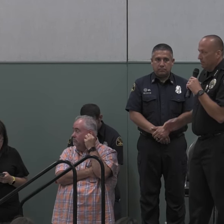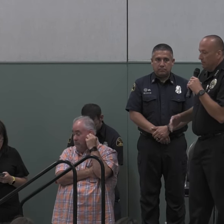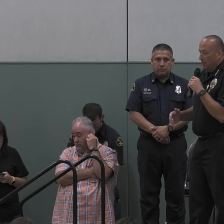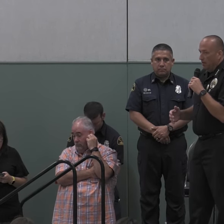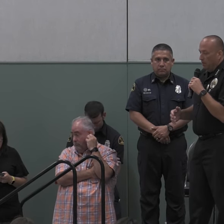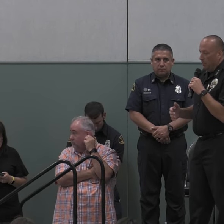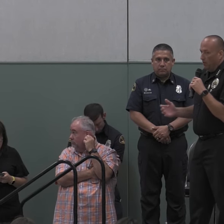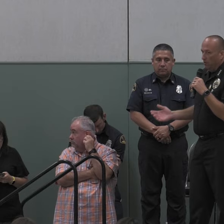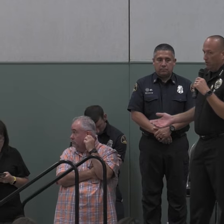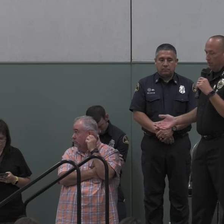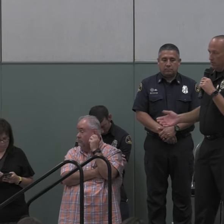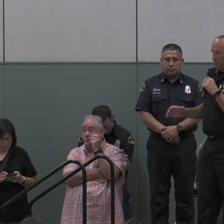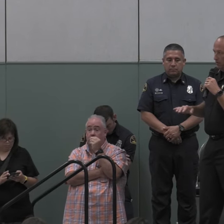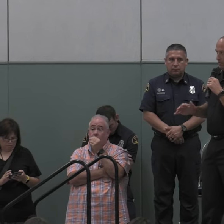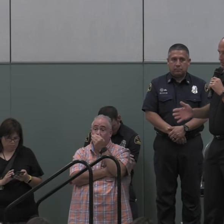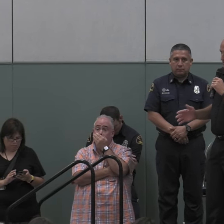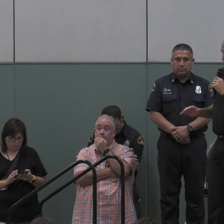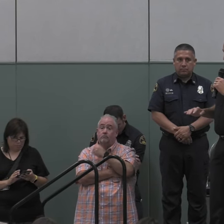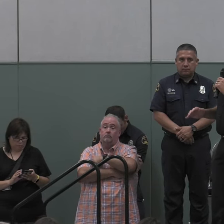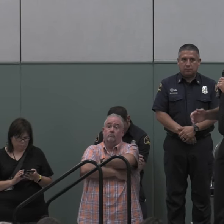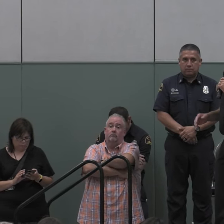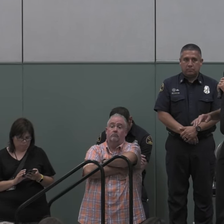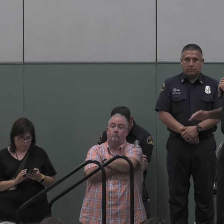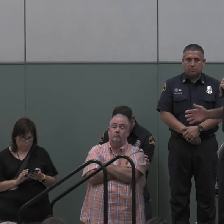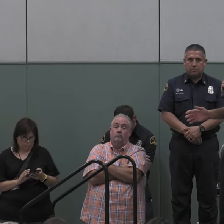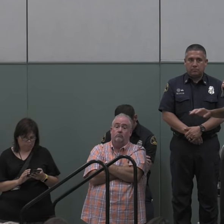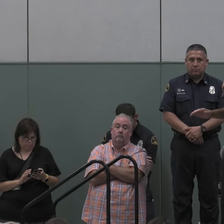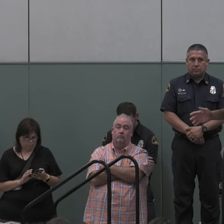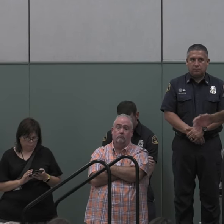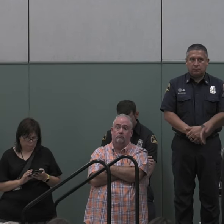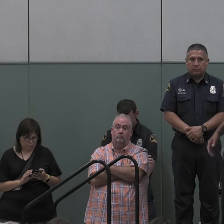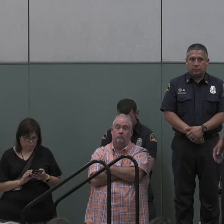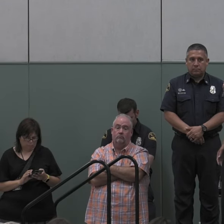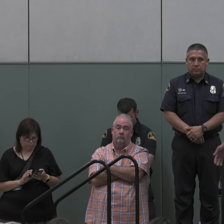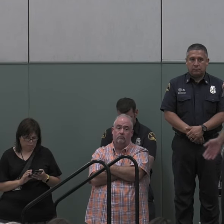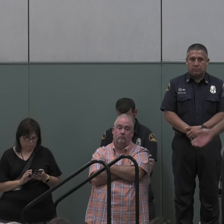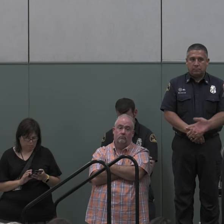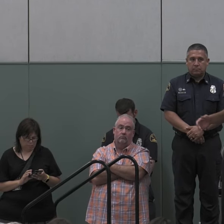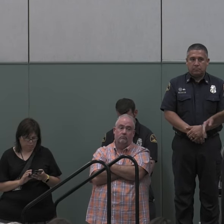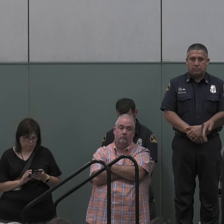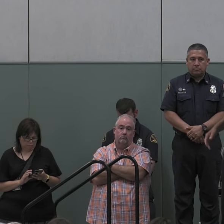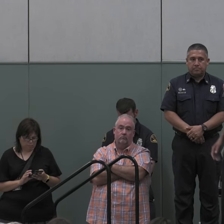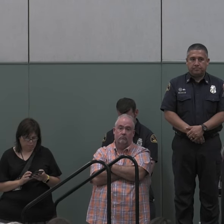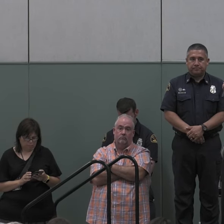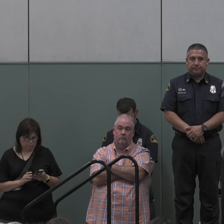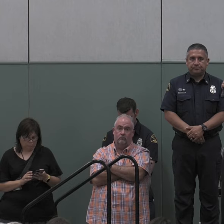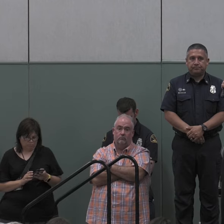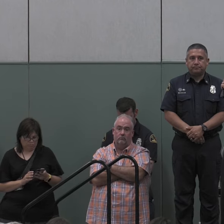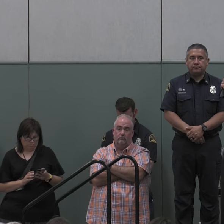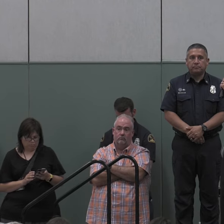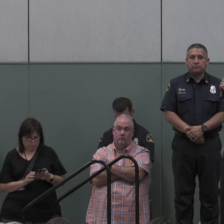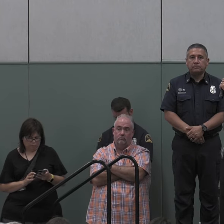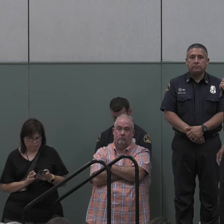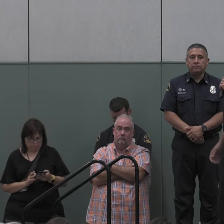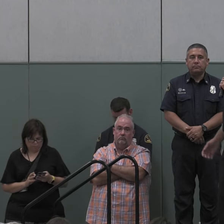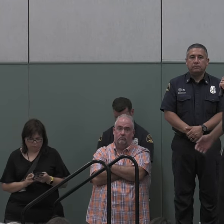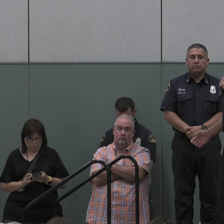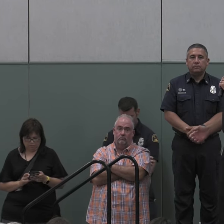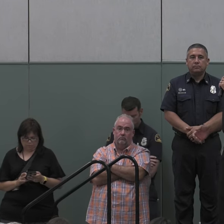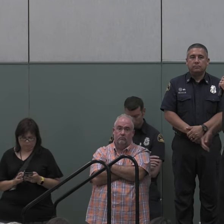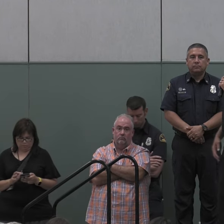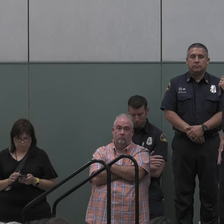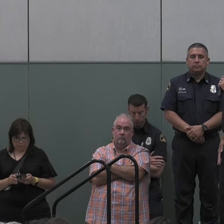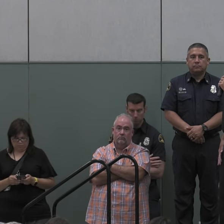because mobile home parks are a different, they fall under some different guidelines, so it can become confusing.